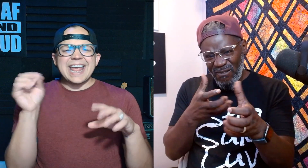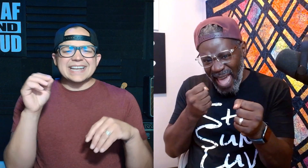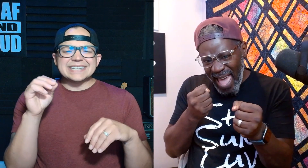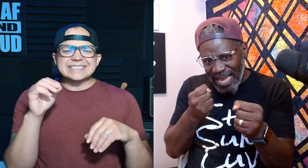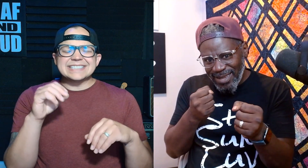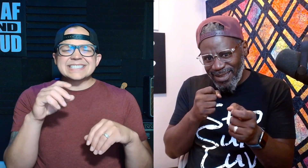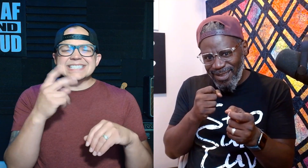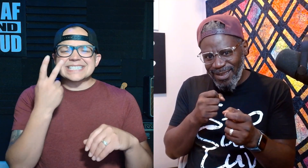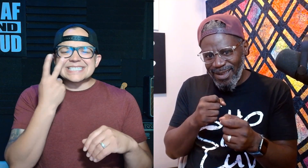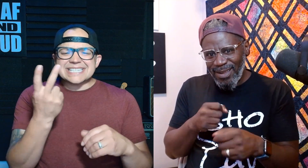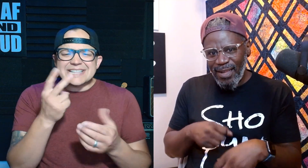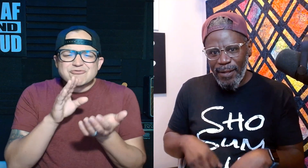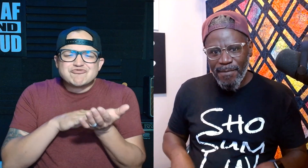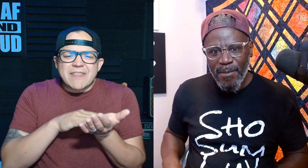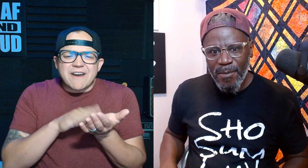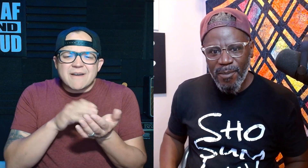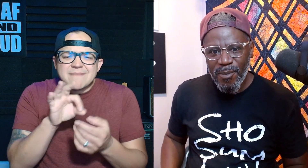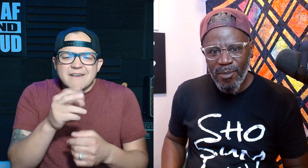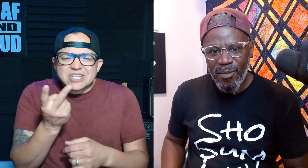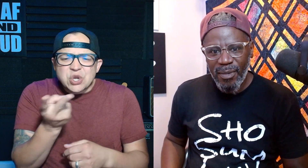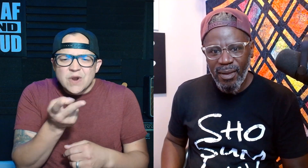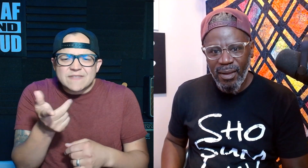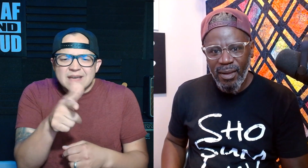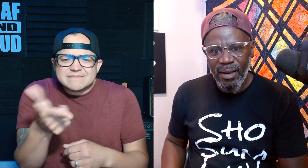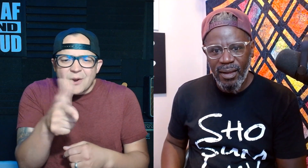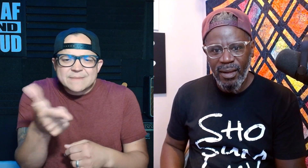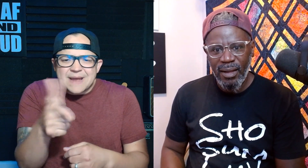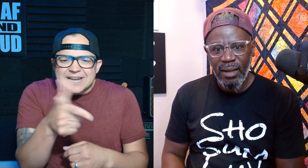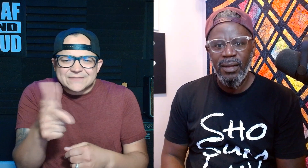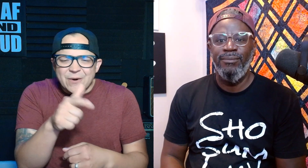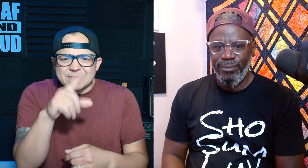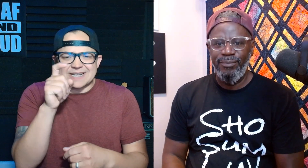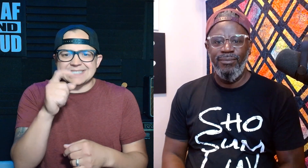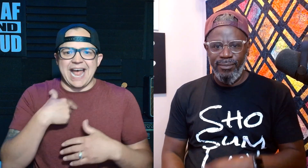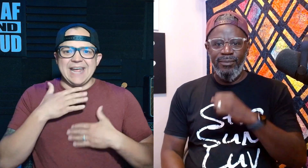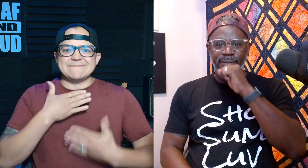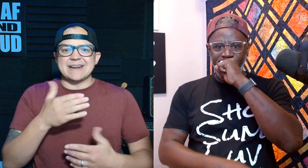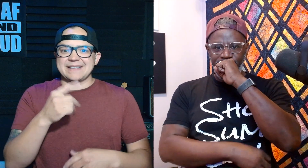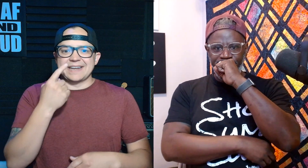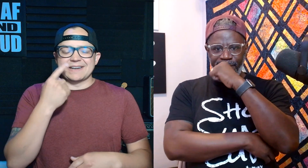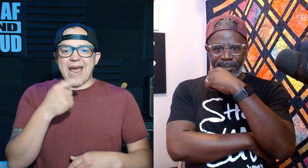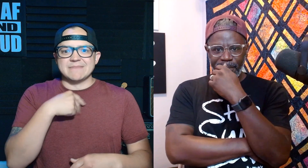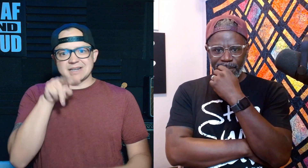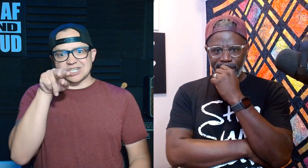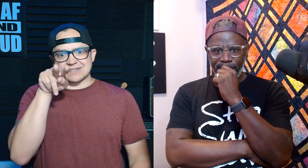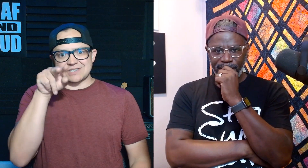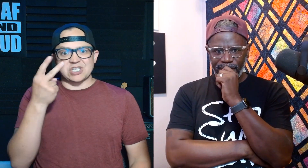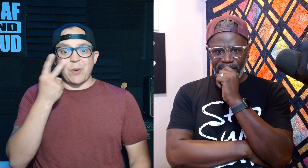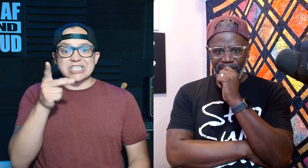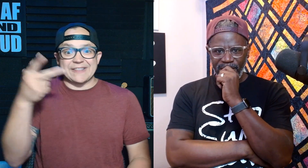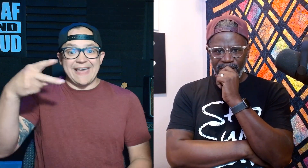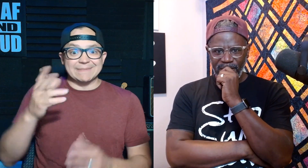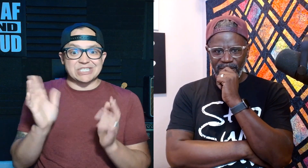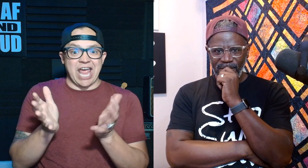so fast. To see the rhythm of the two of them going back and forth, because I admit, I'm